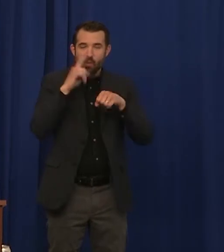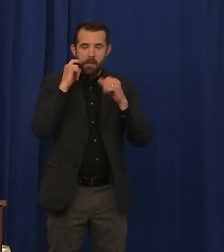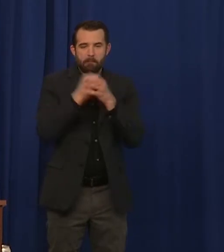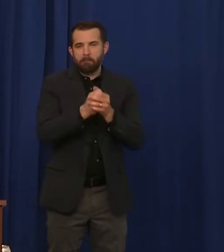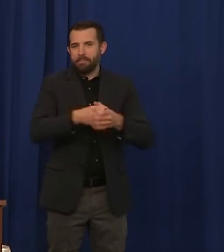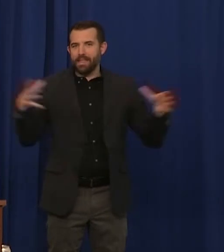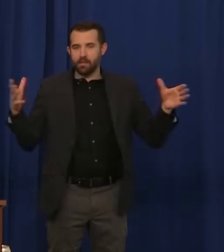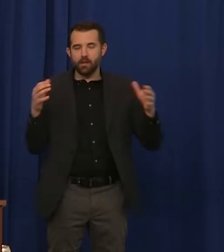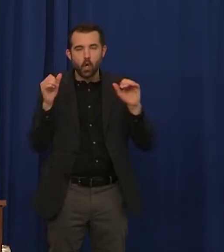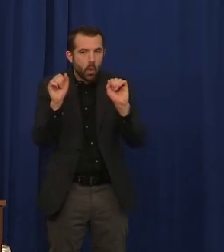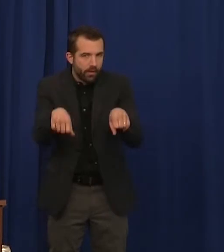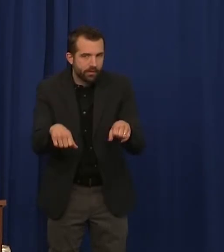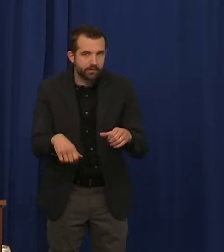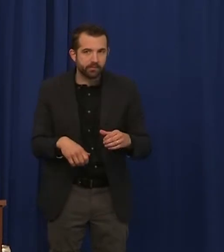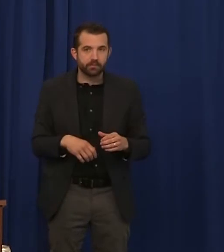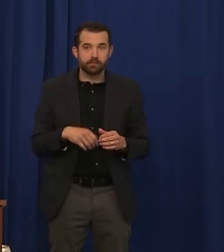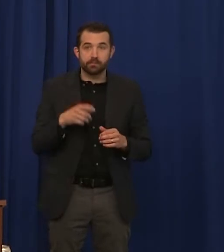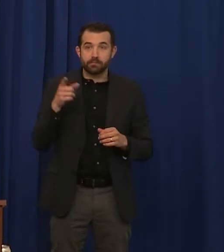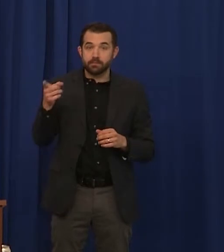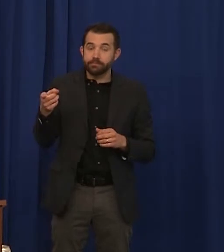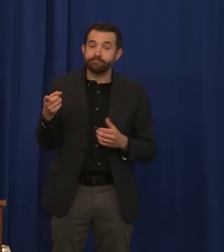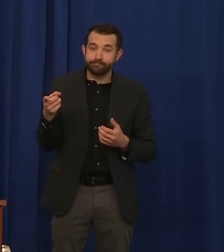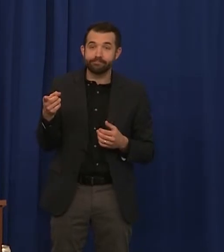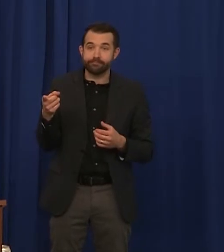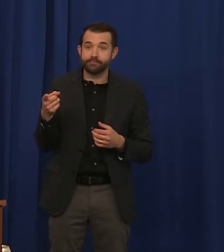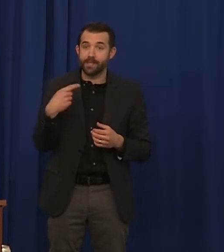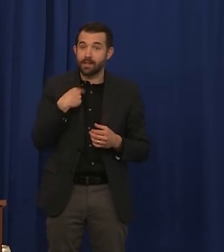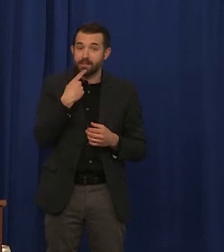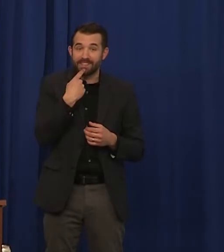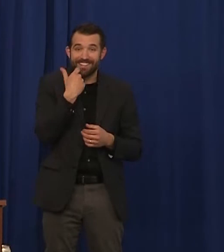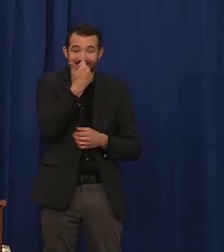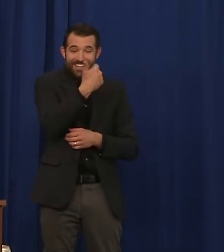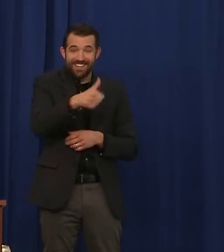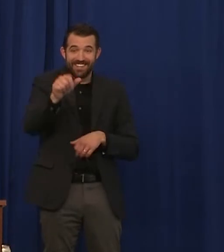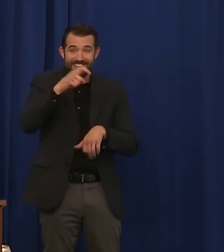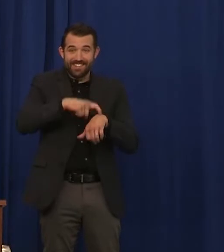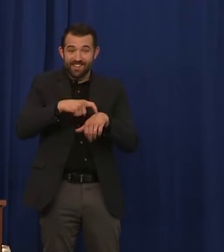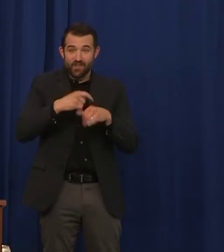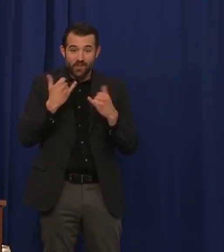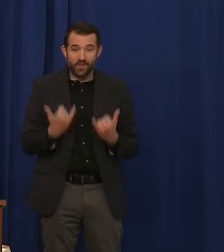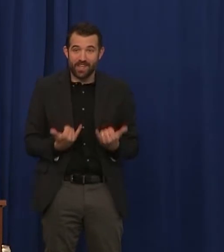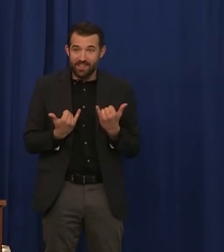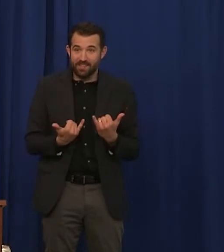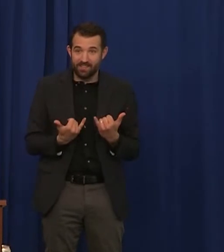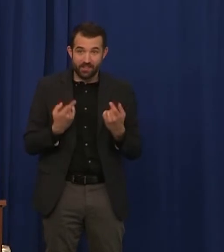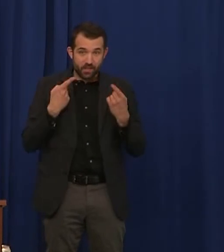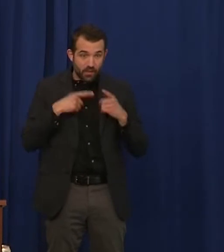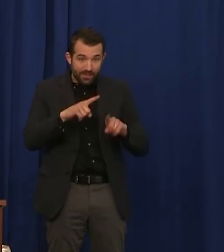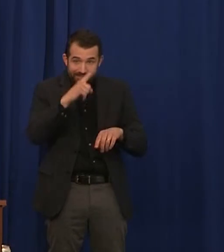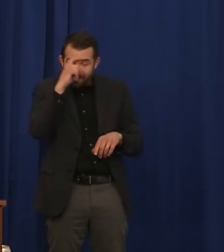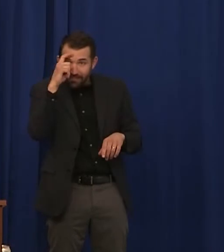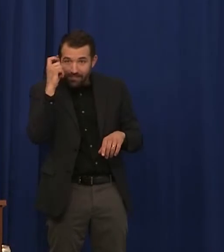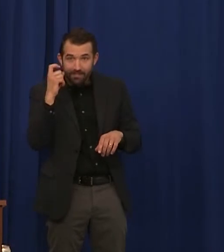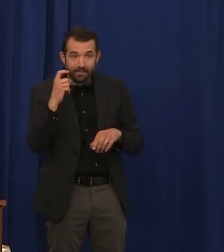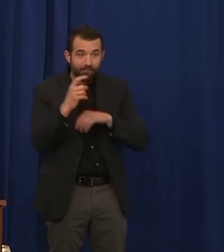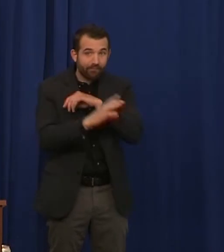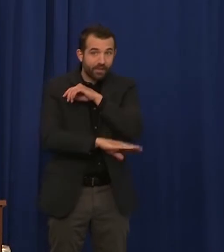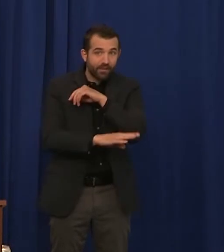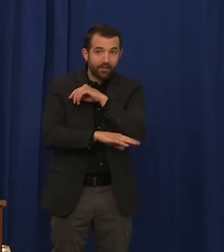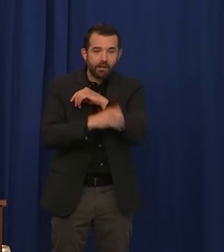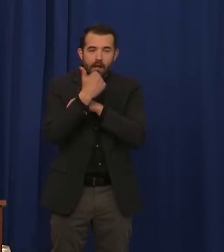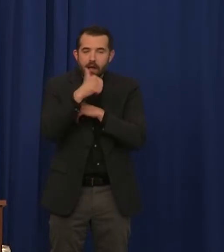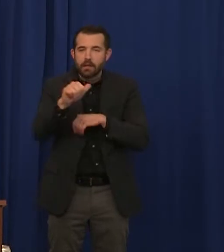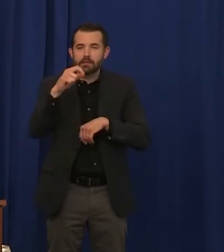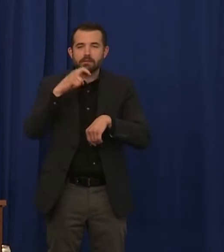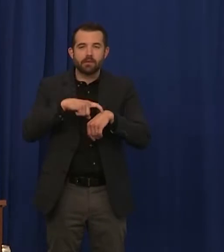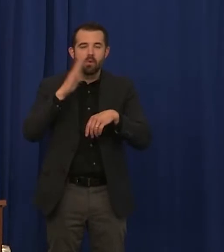the possibility of a second spike occurring at any time, whether that's in the winter or perhaps in the summer. And what will determine